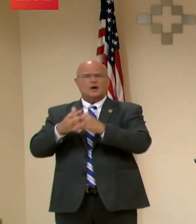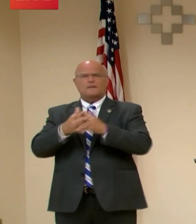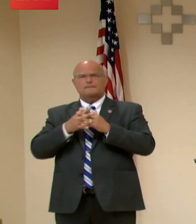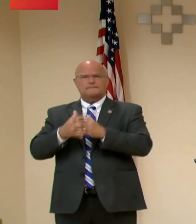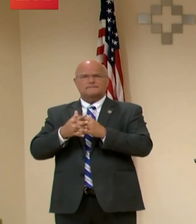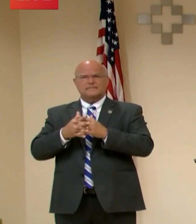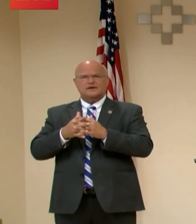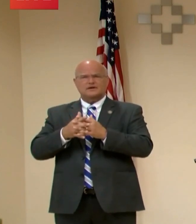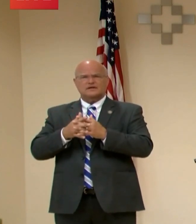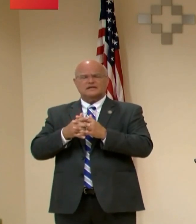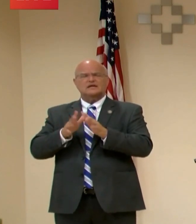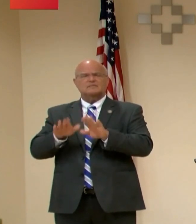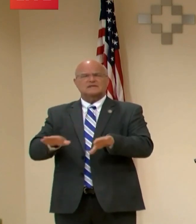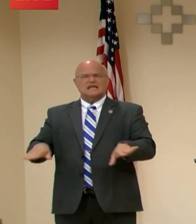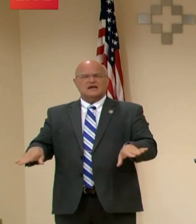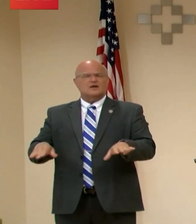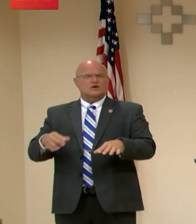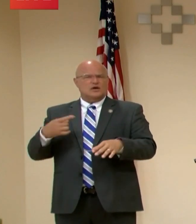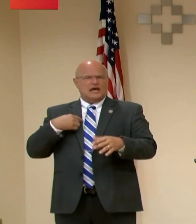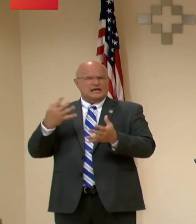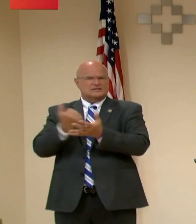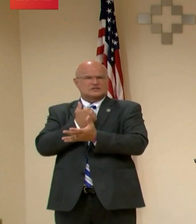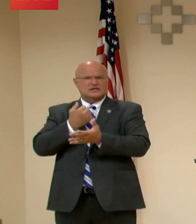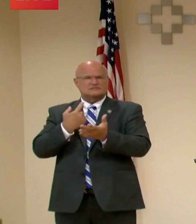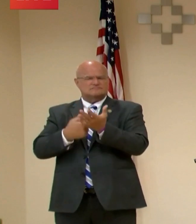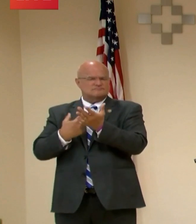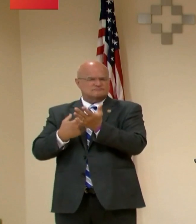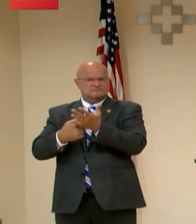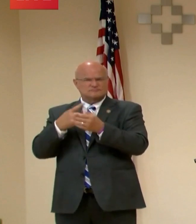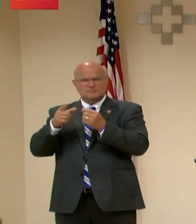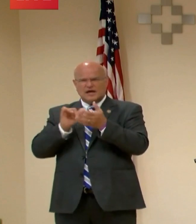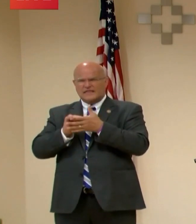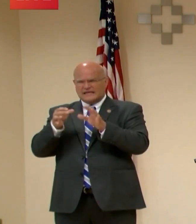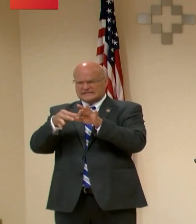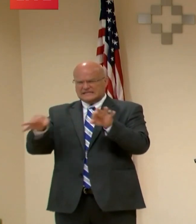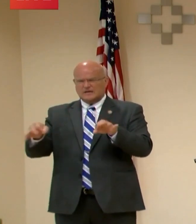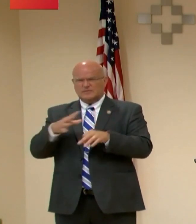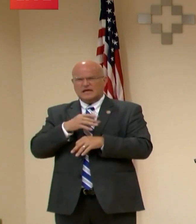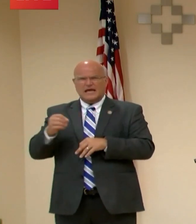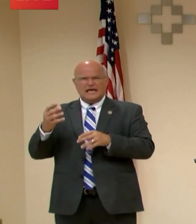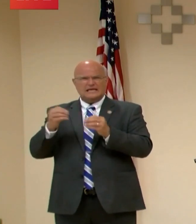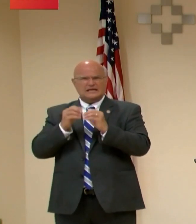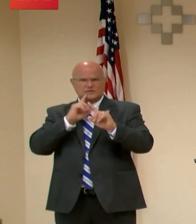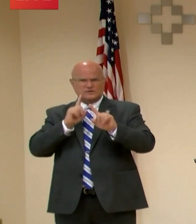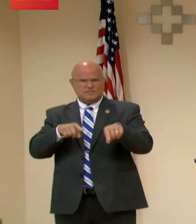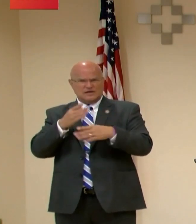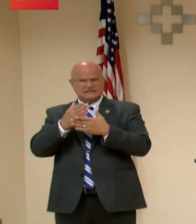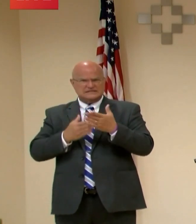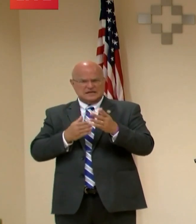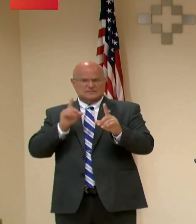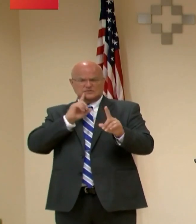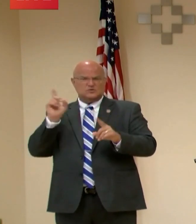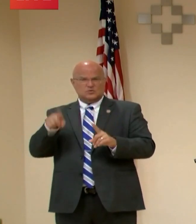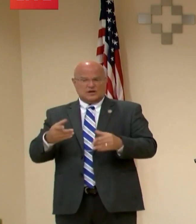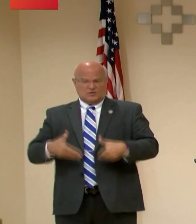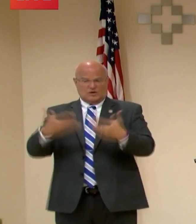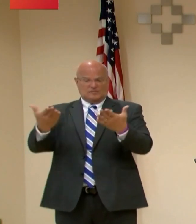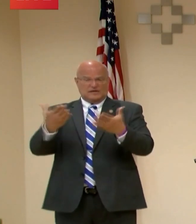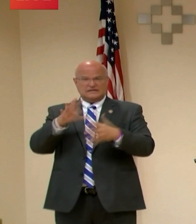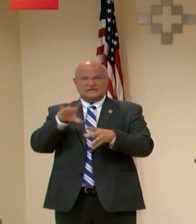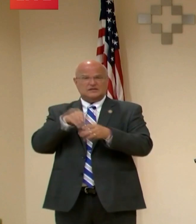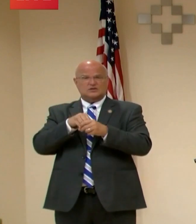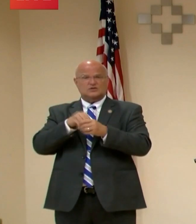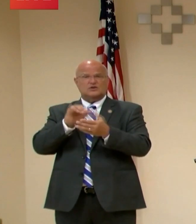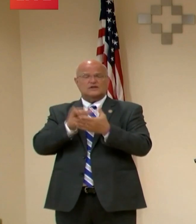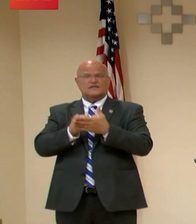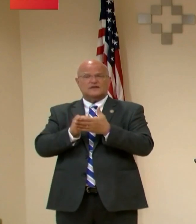American Academy of Pediatrics. Want to see if you've had a chance to take a closer look at that statement, if you had any response to some of their recommendations, including